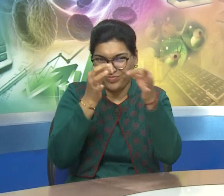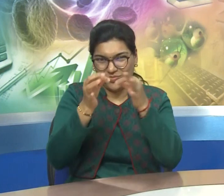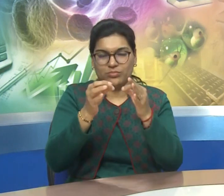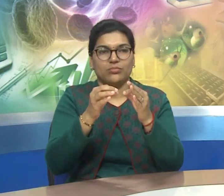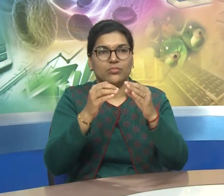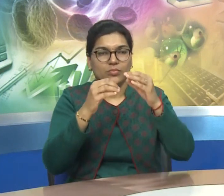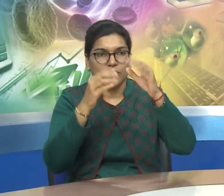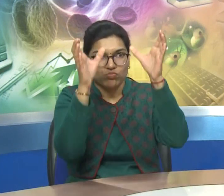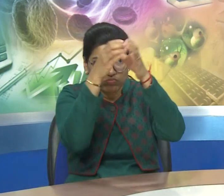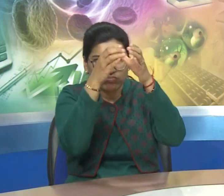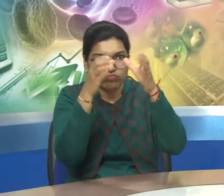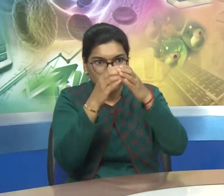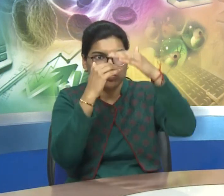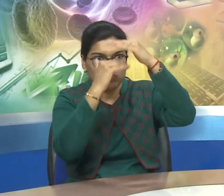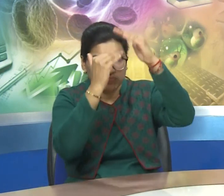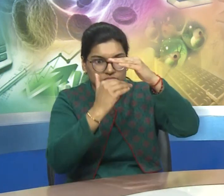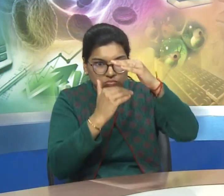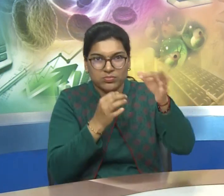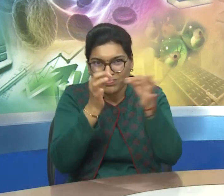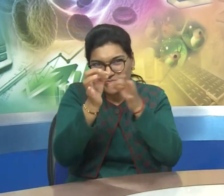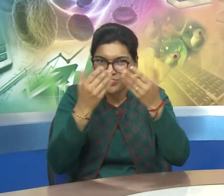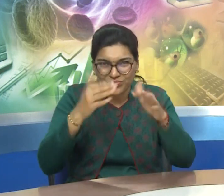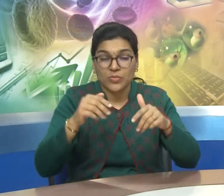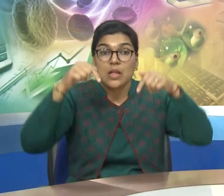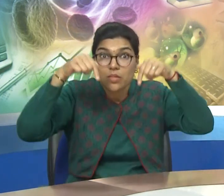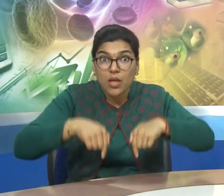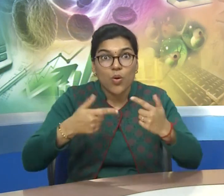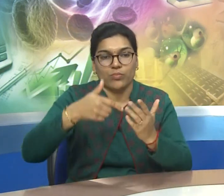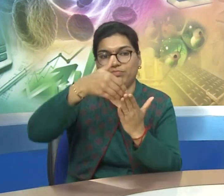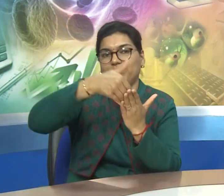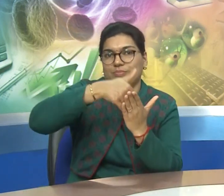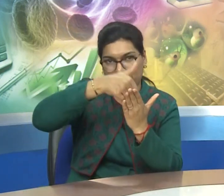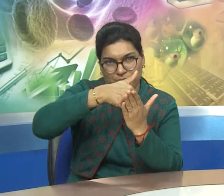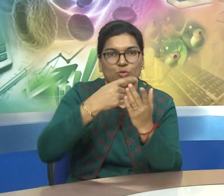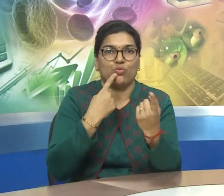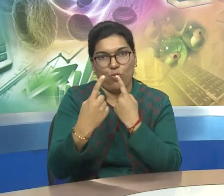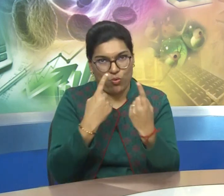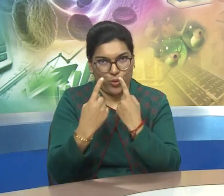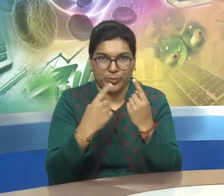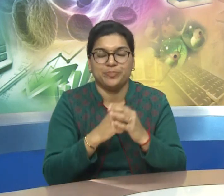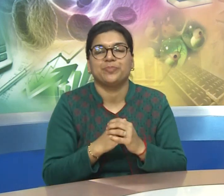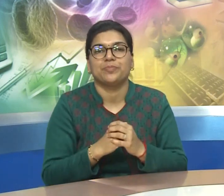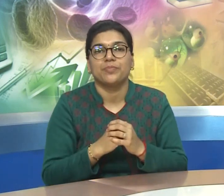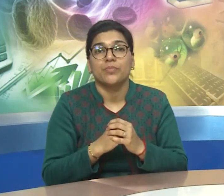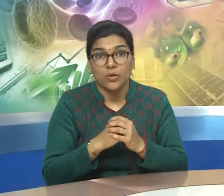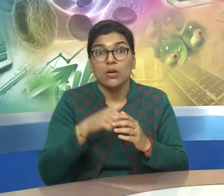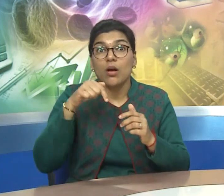In our previous slides, we talked about the classification.